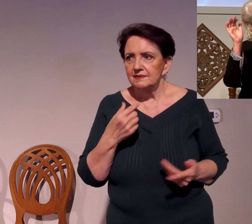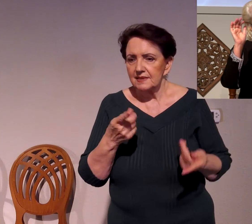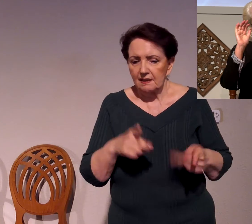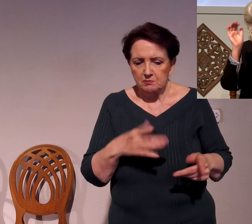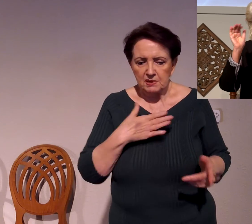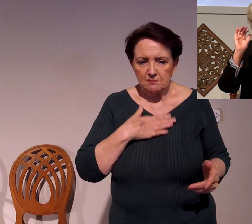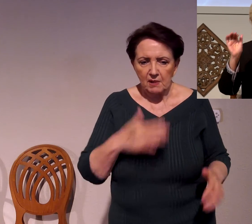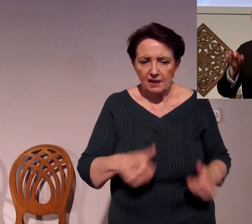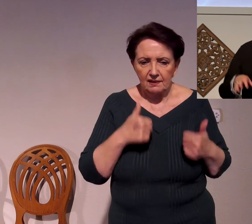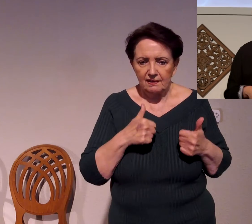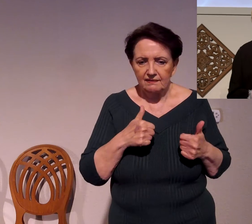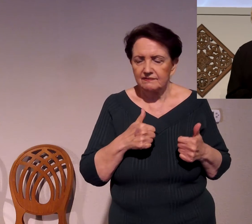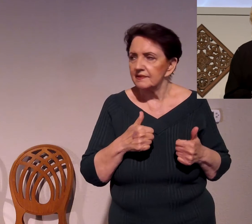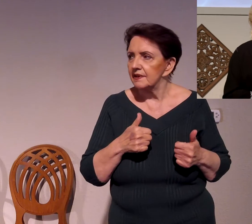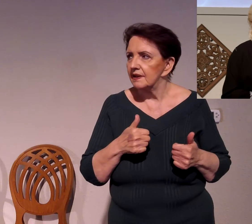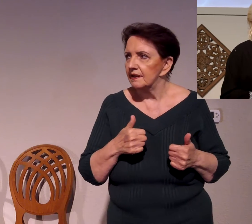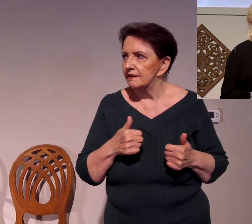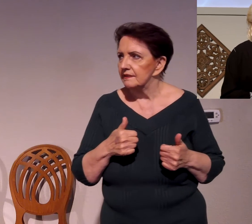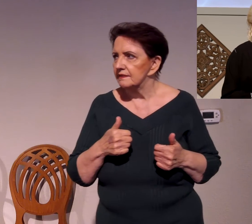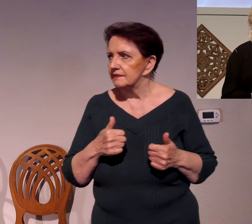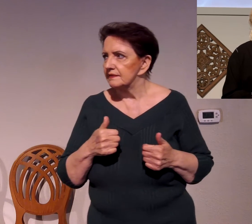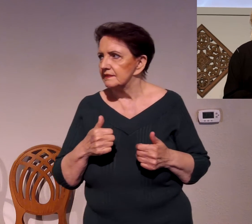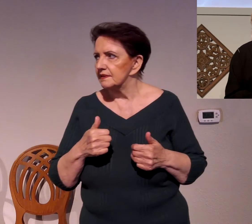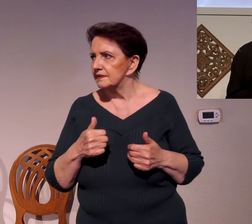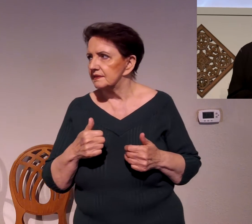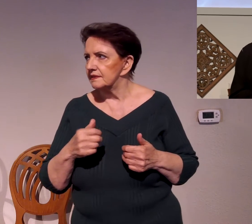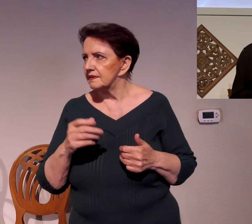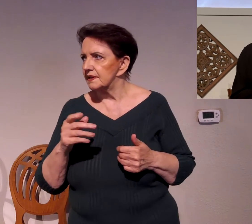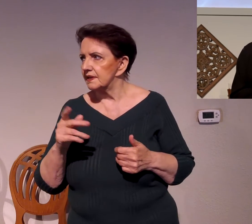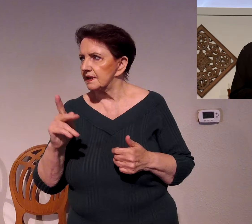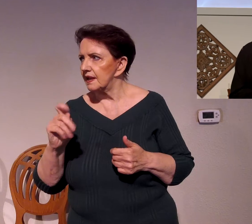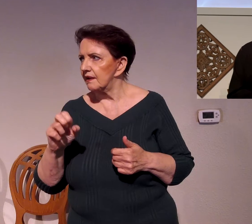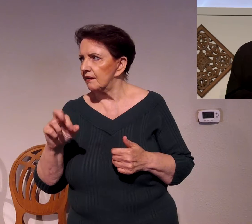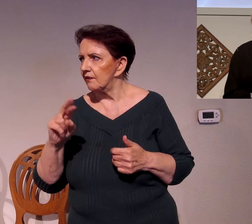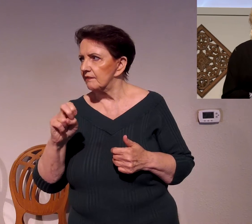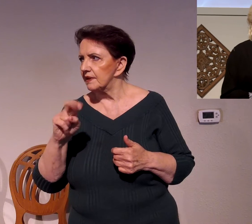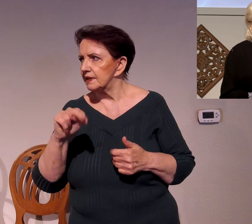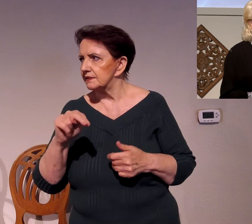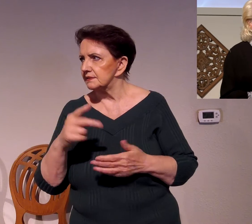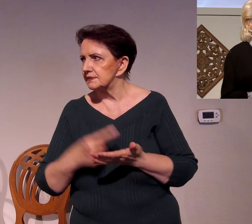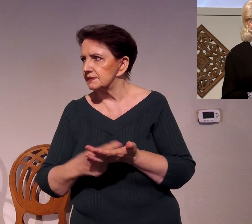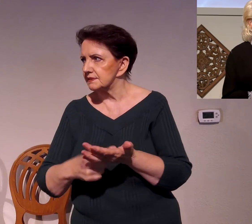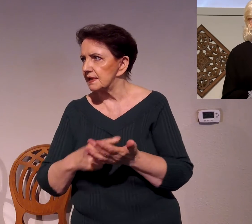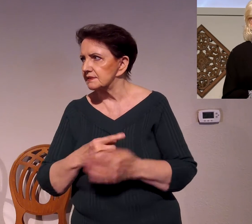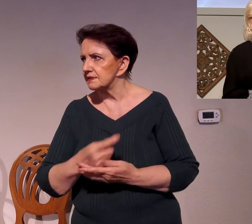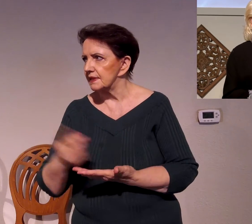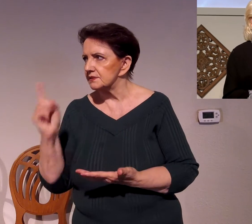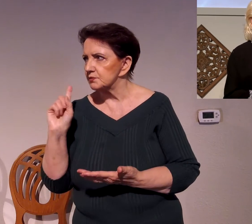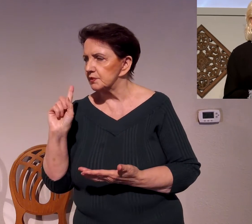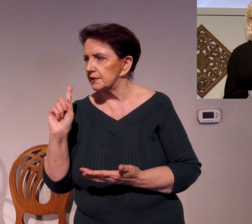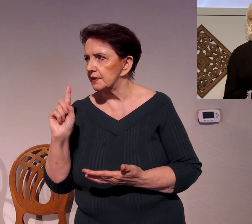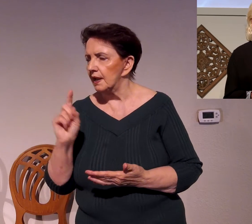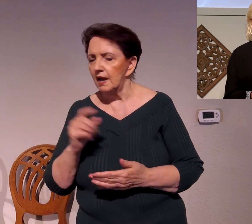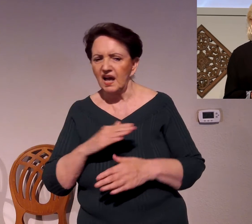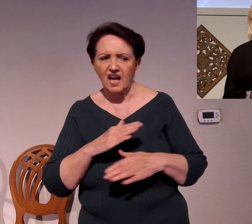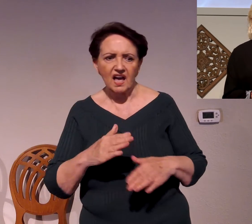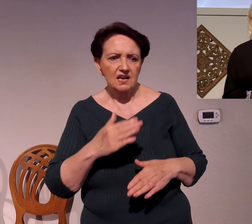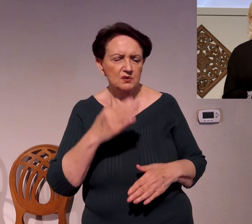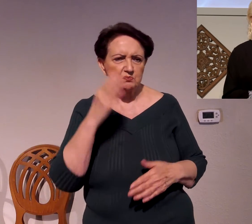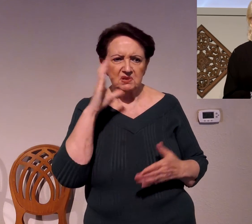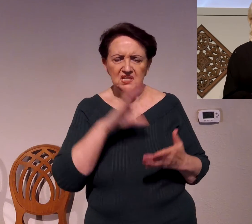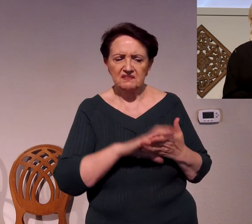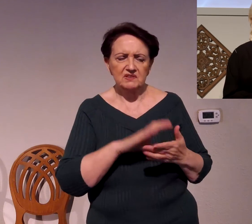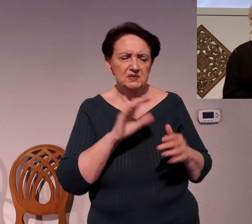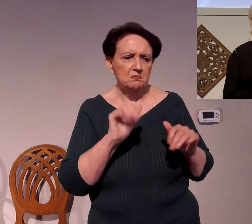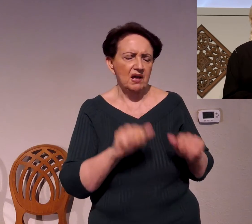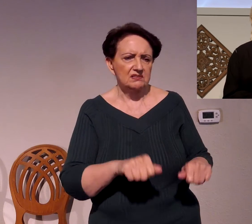upper limiting thing that's in our book that Karen talked so much about, is I don't believe it's possible, and